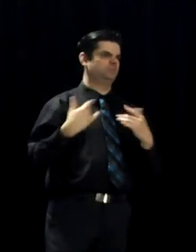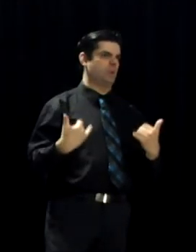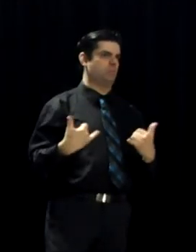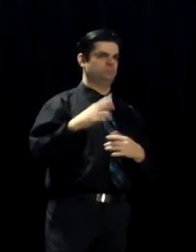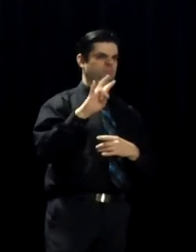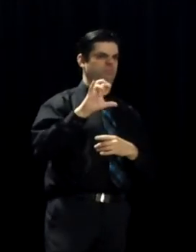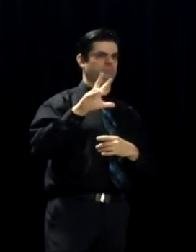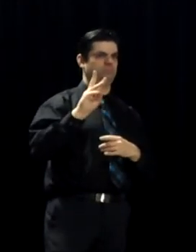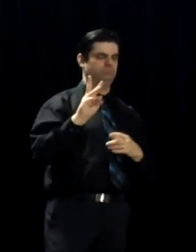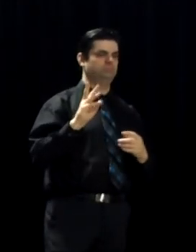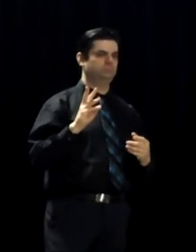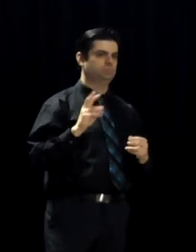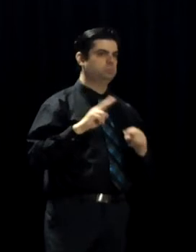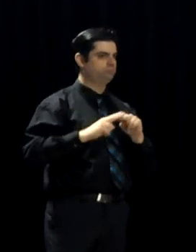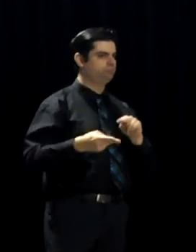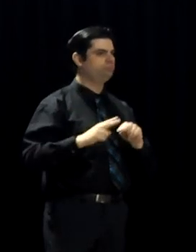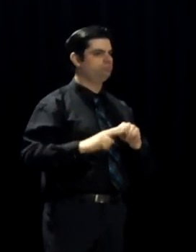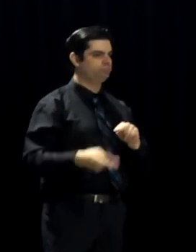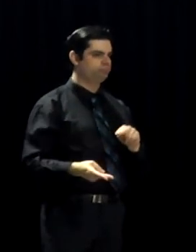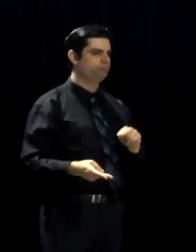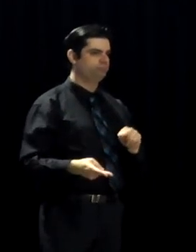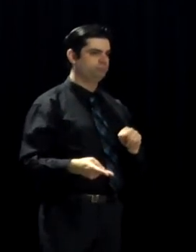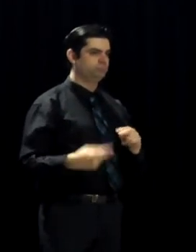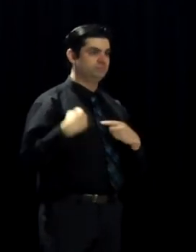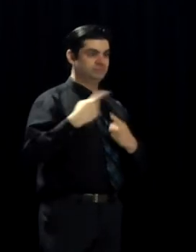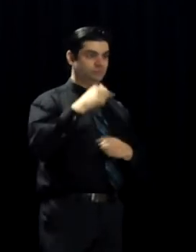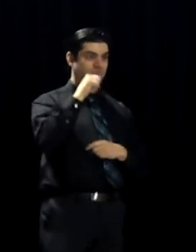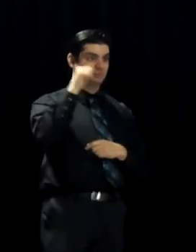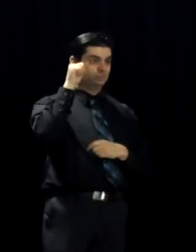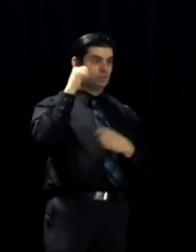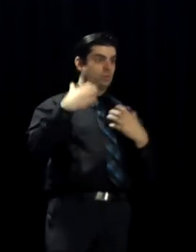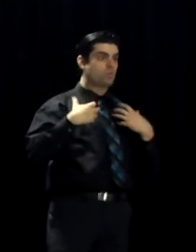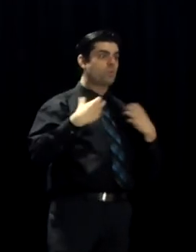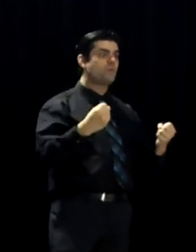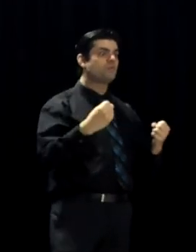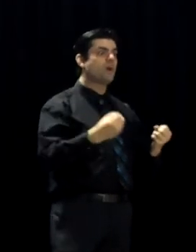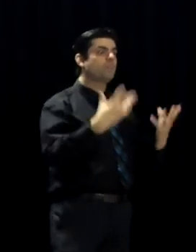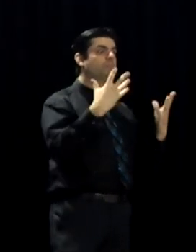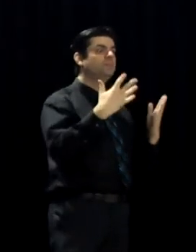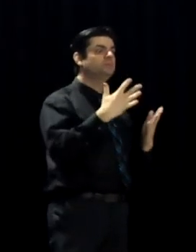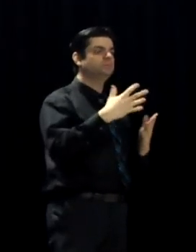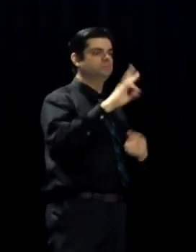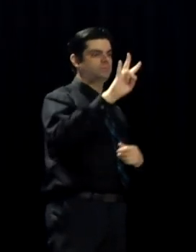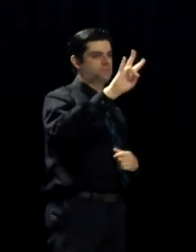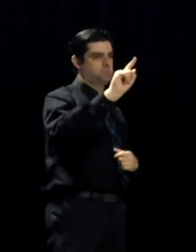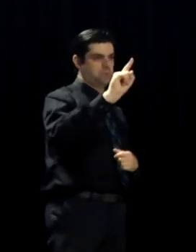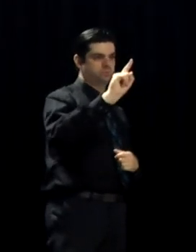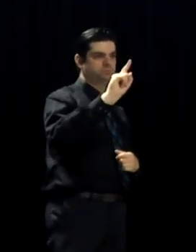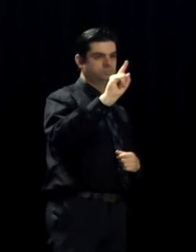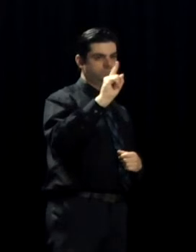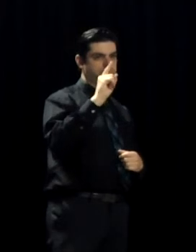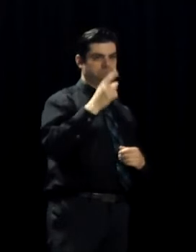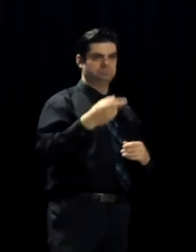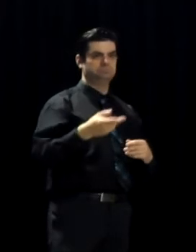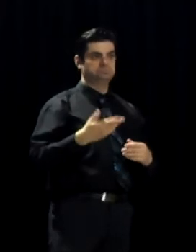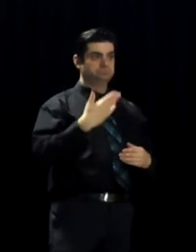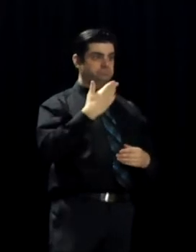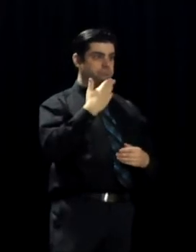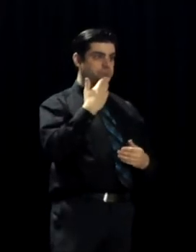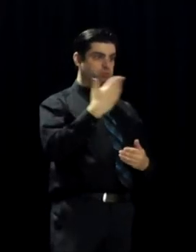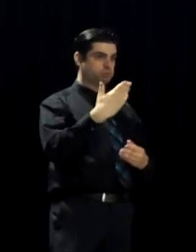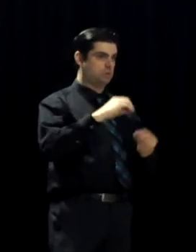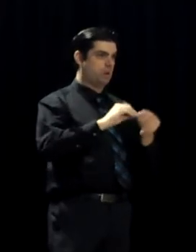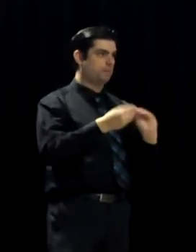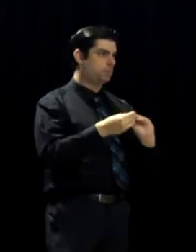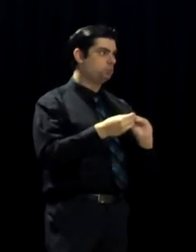since yesterday. Our recoveries are now at 990. So 990 people have recovered. Active cases, even though we had new